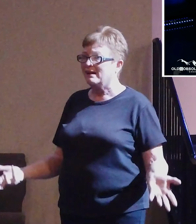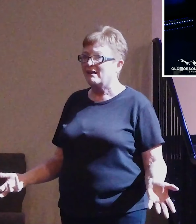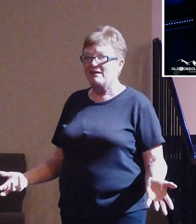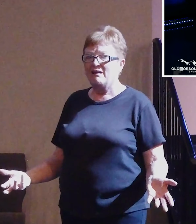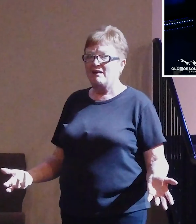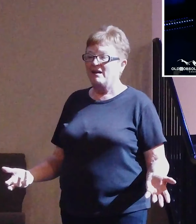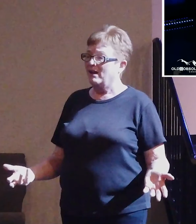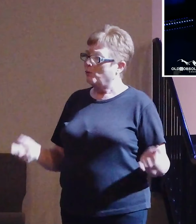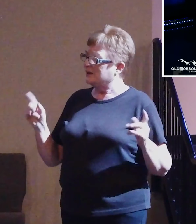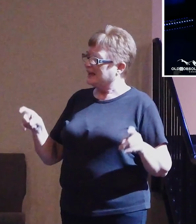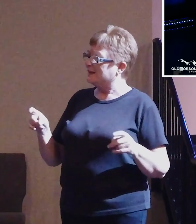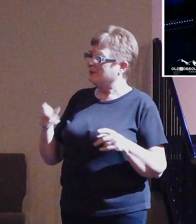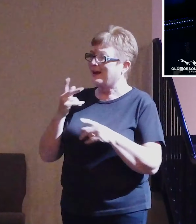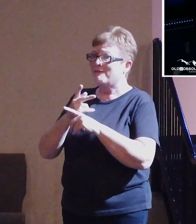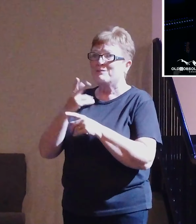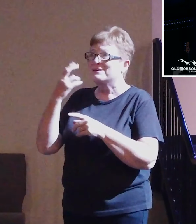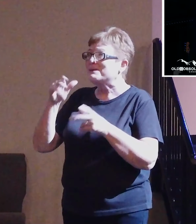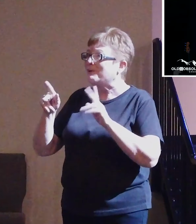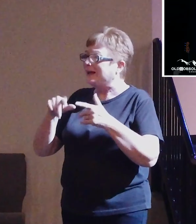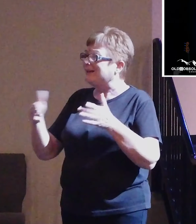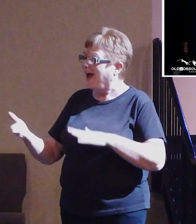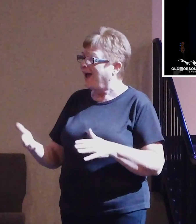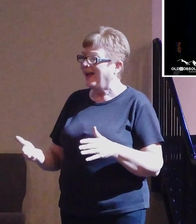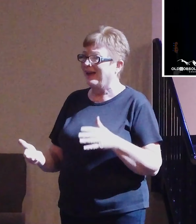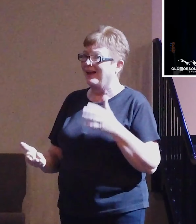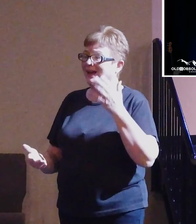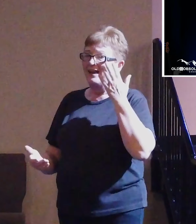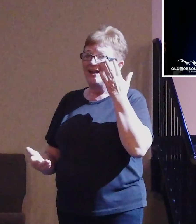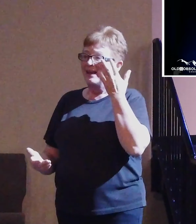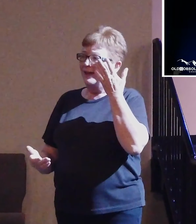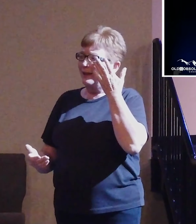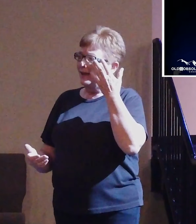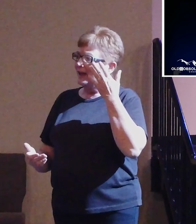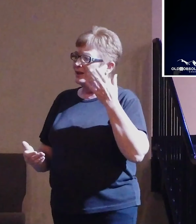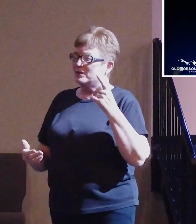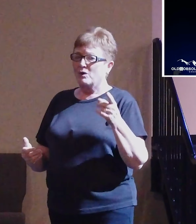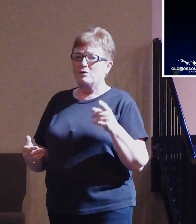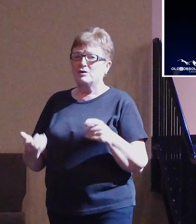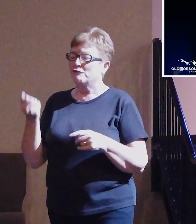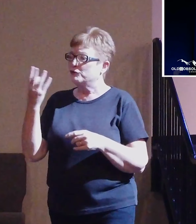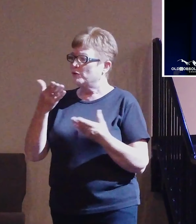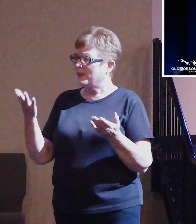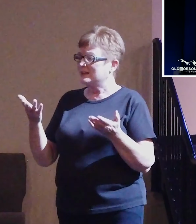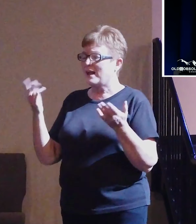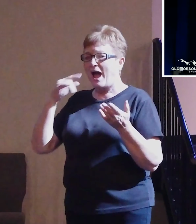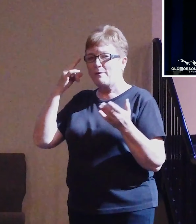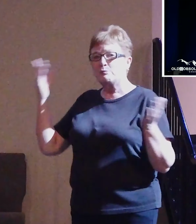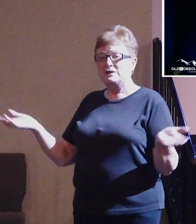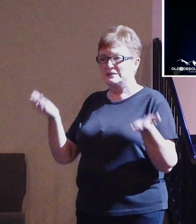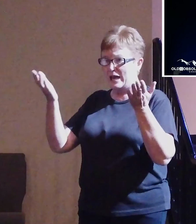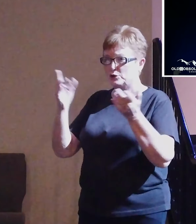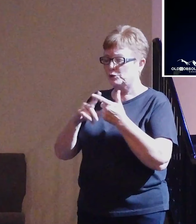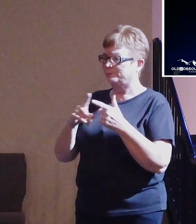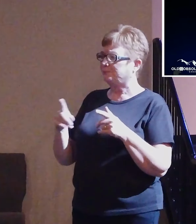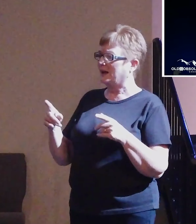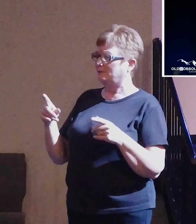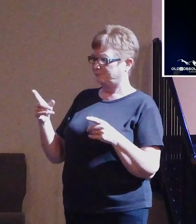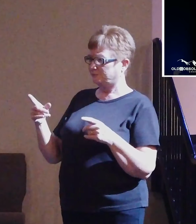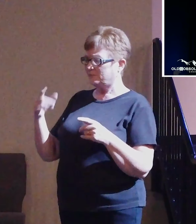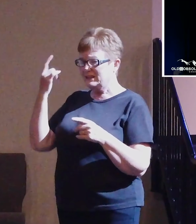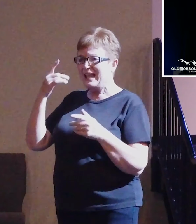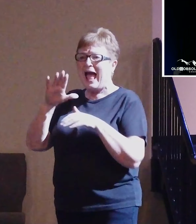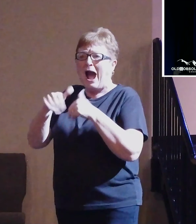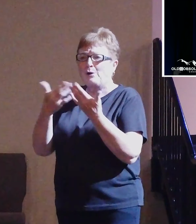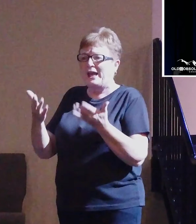ways for us, of course, to engage ourselves. Here's a few I'd like to present to you. The Christian church needs to be engaged